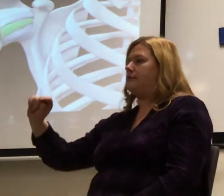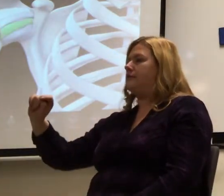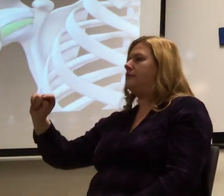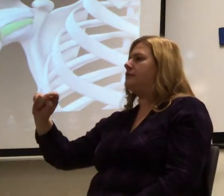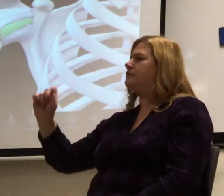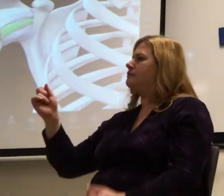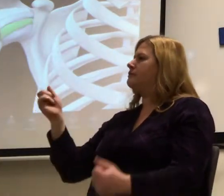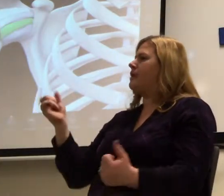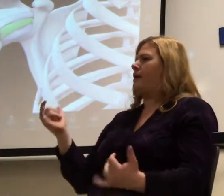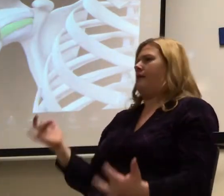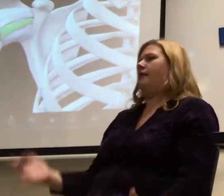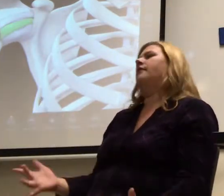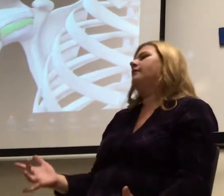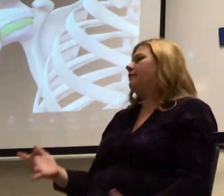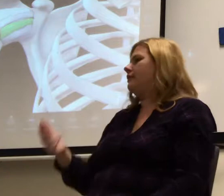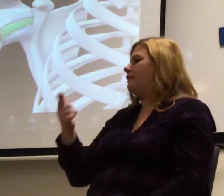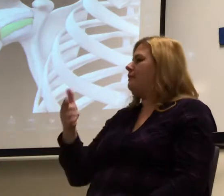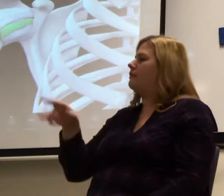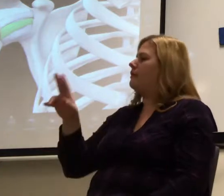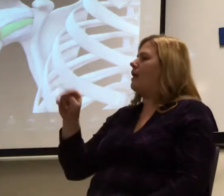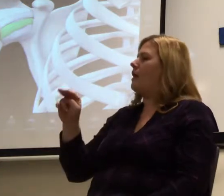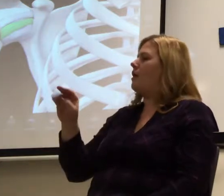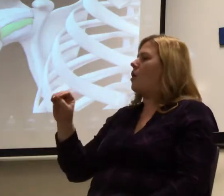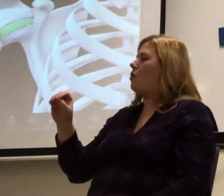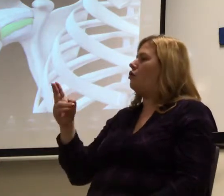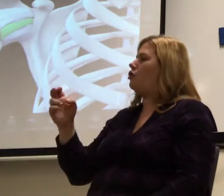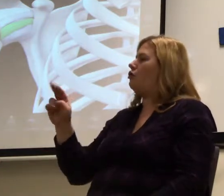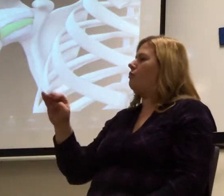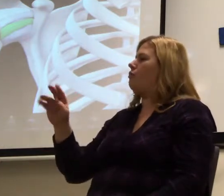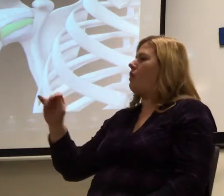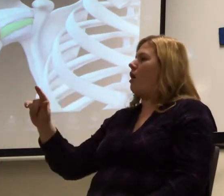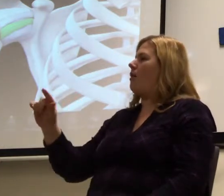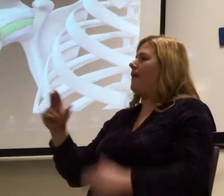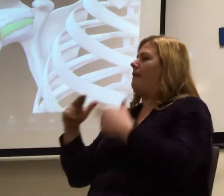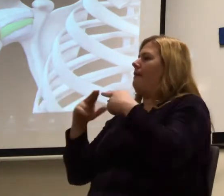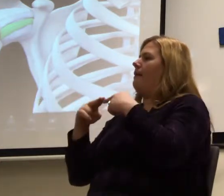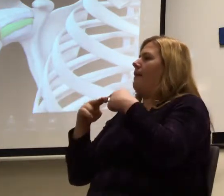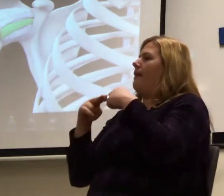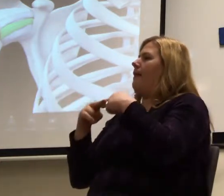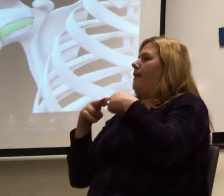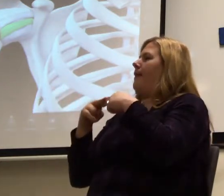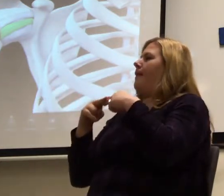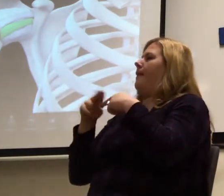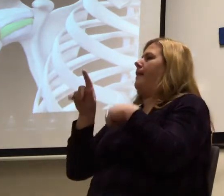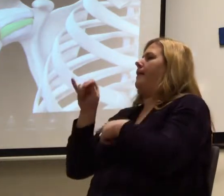There's many glenohumeral ligaments stabilizing that joint.